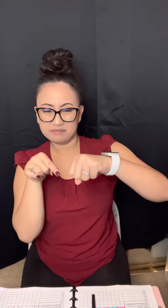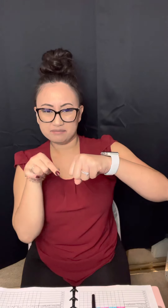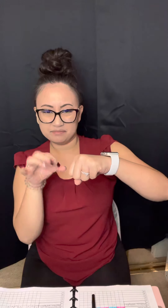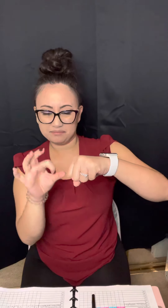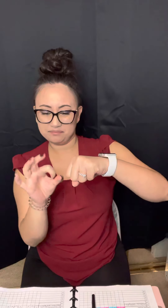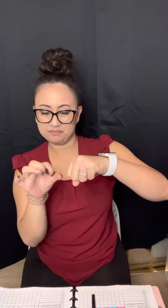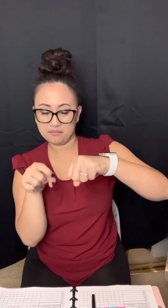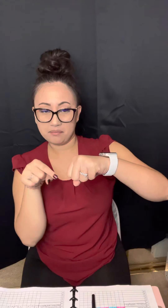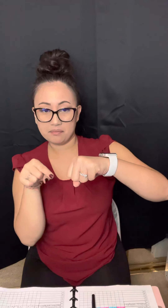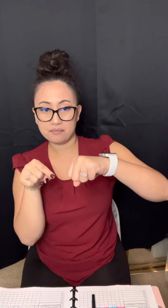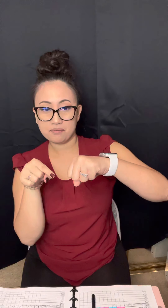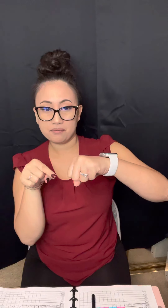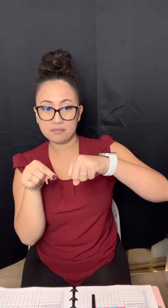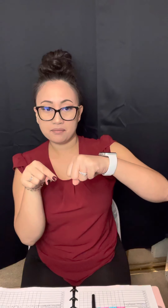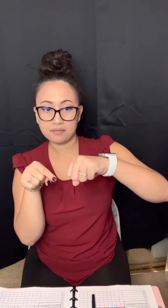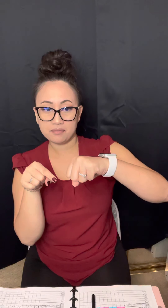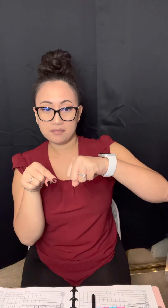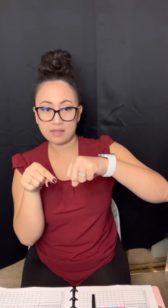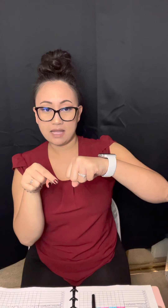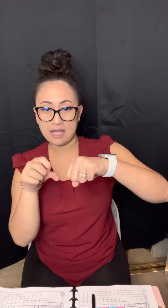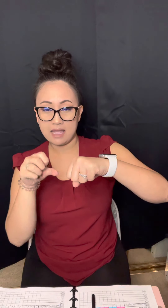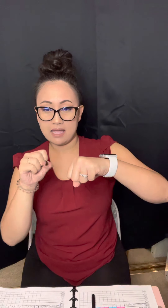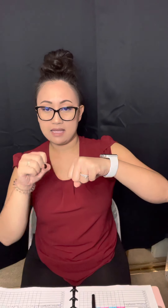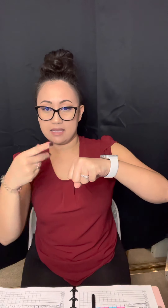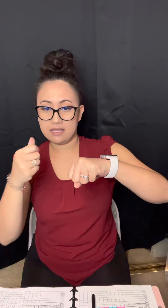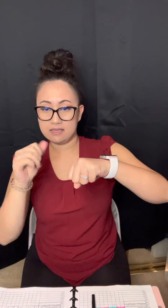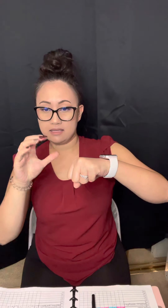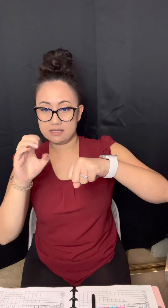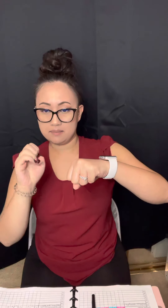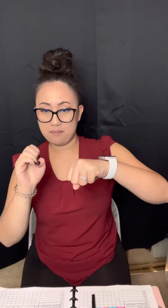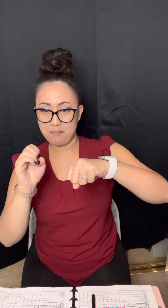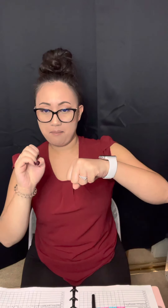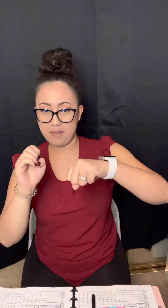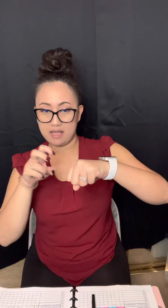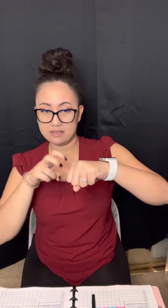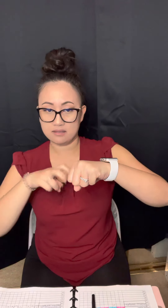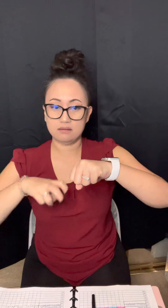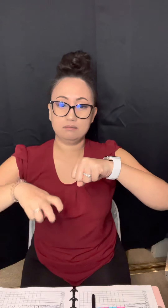space 3 times. So he went 1,